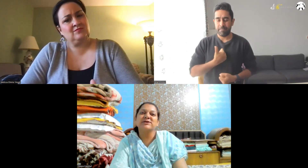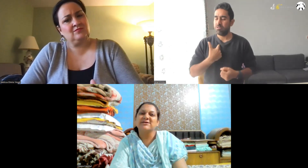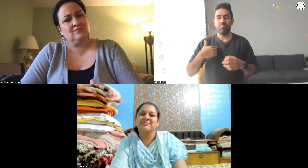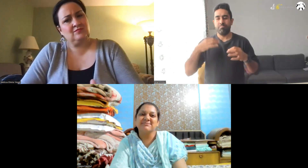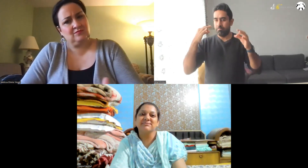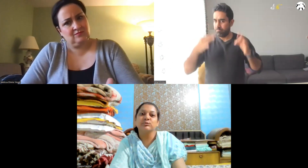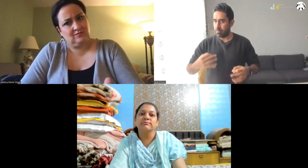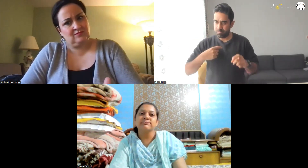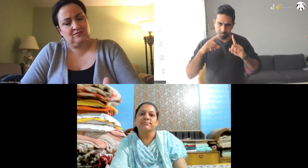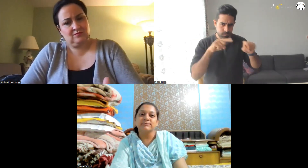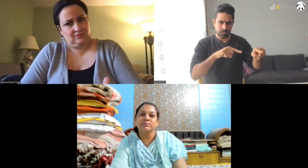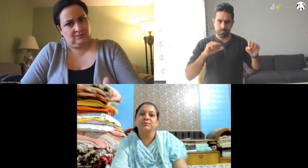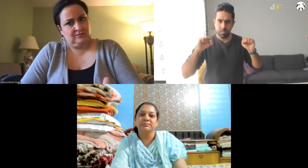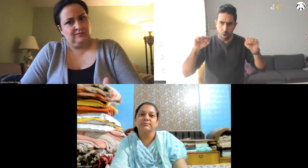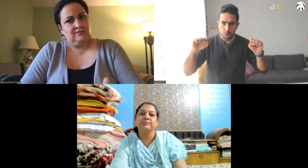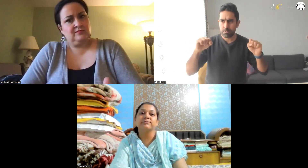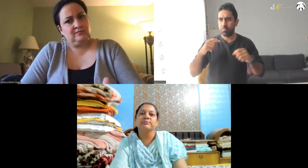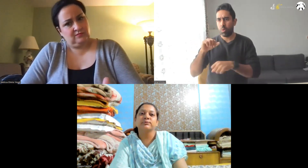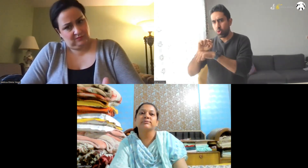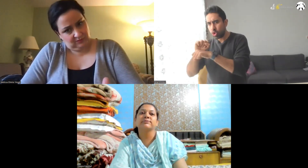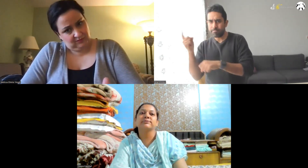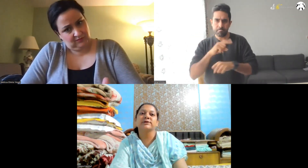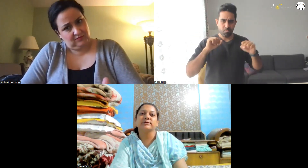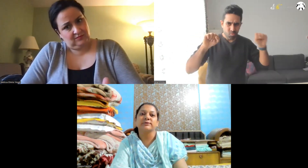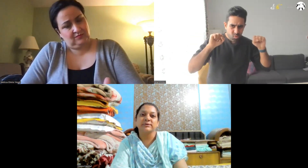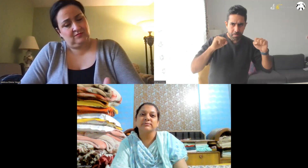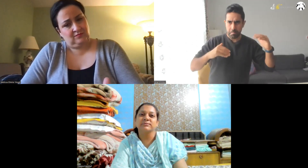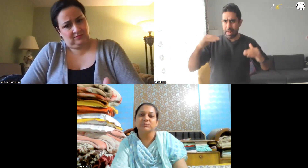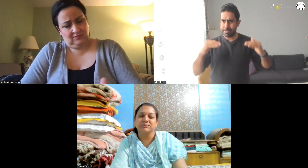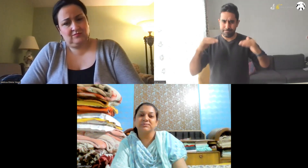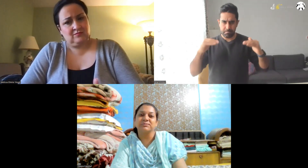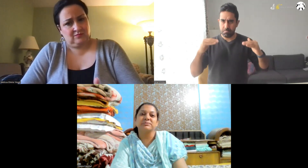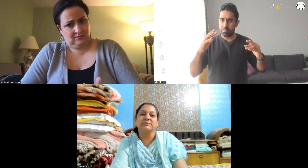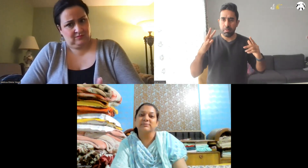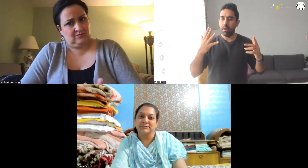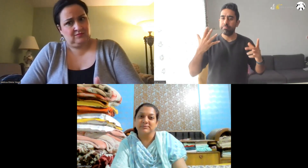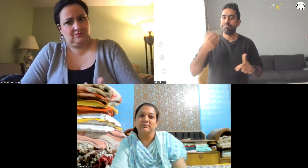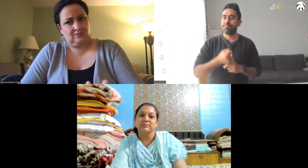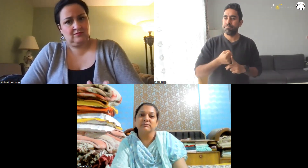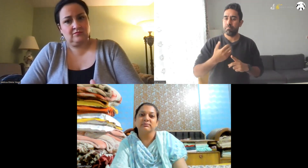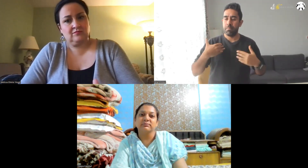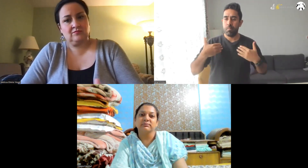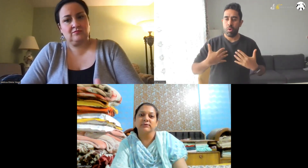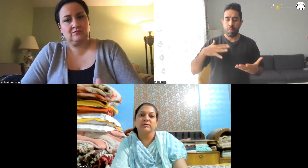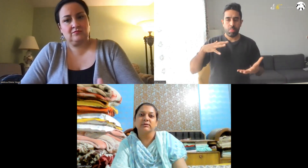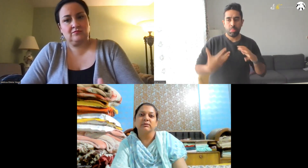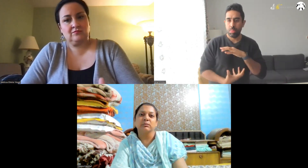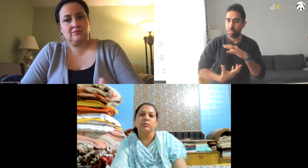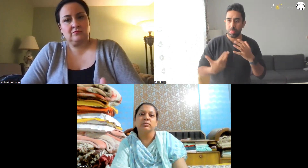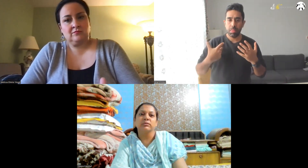So I was not confident of myself. I went to the doctor, so I decided that I will work and at the same time also go to the gym. But it